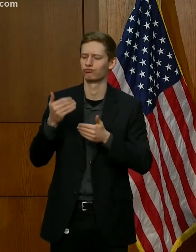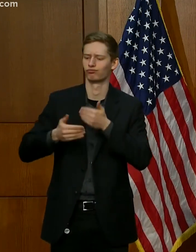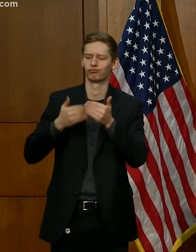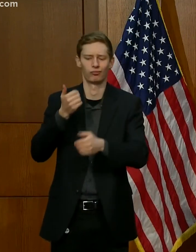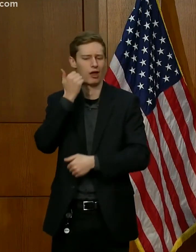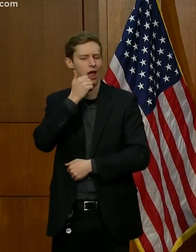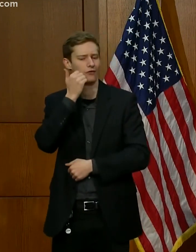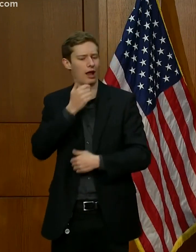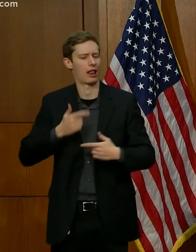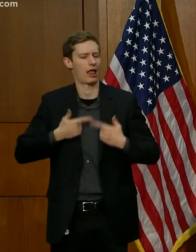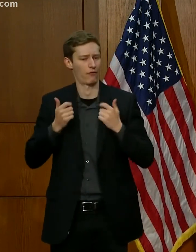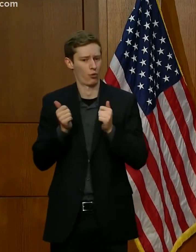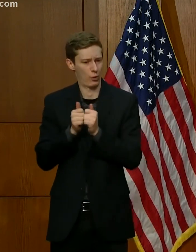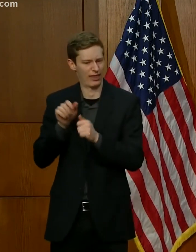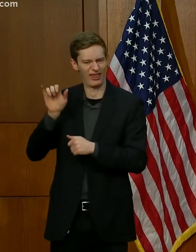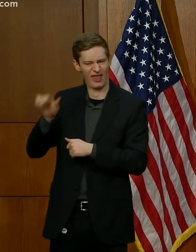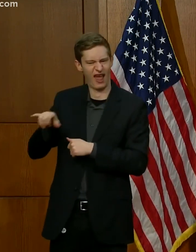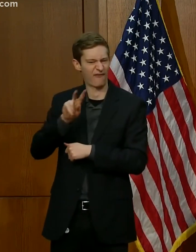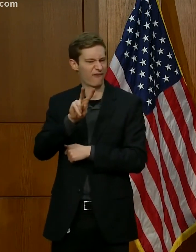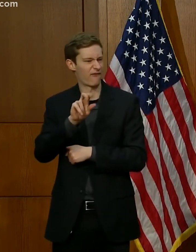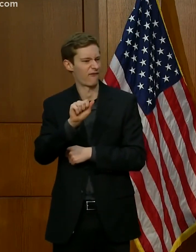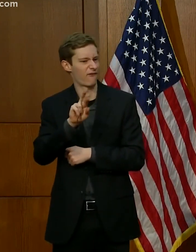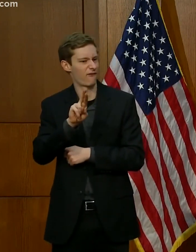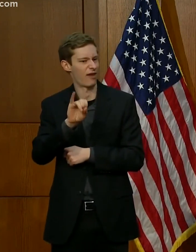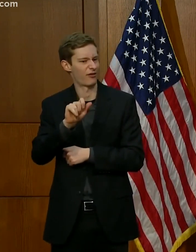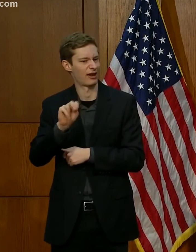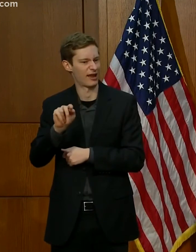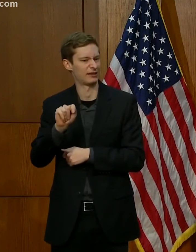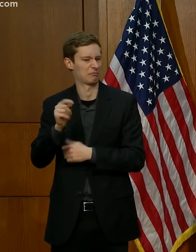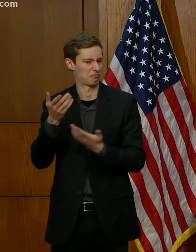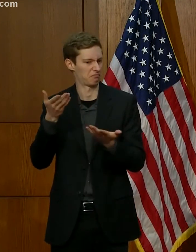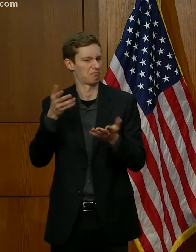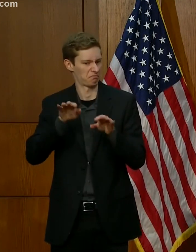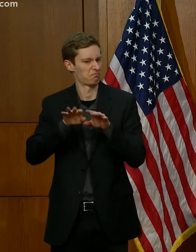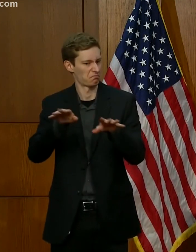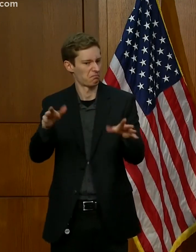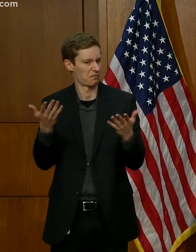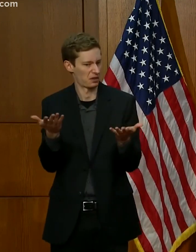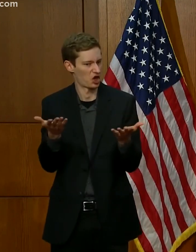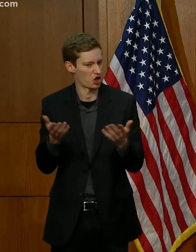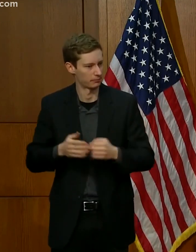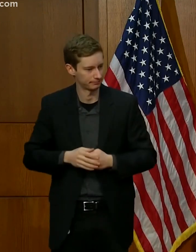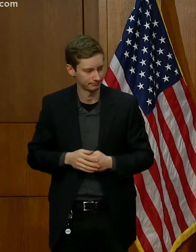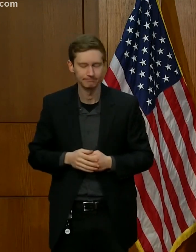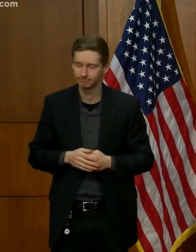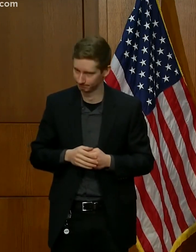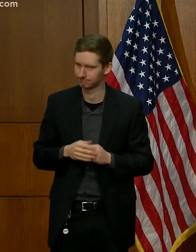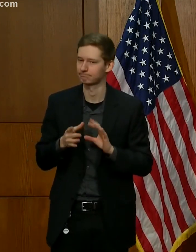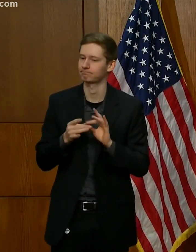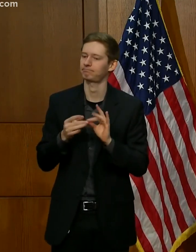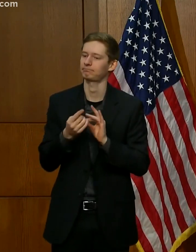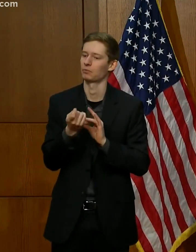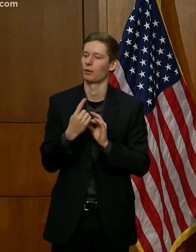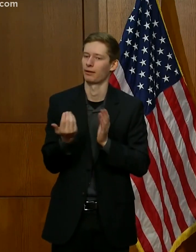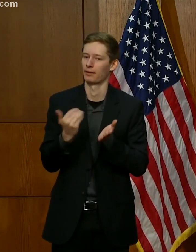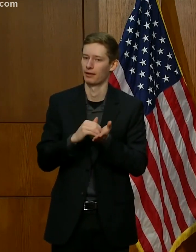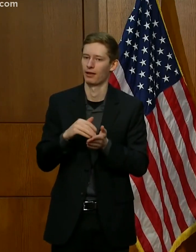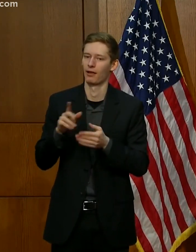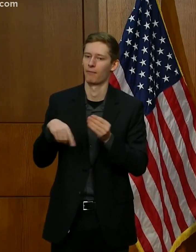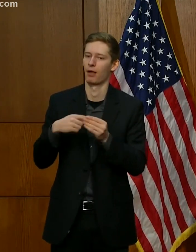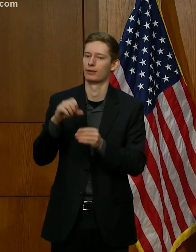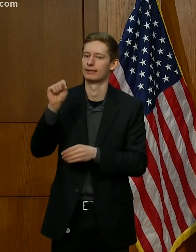are out there? Yeah, it's a great question, Kate. And the question was about the South African variant, which is, as